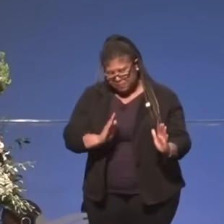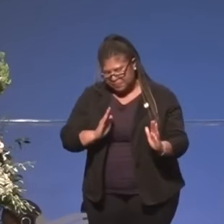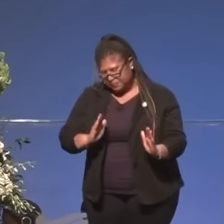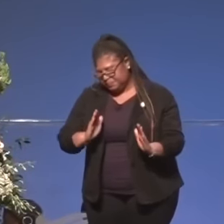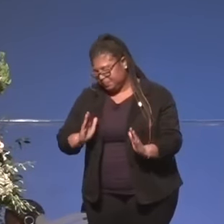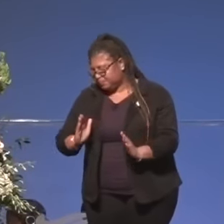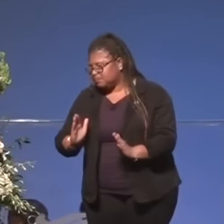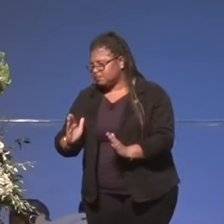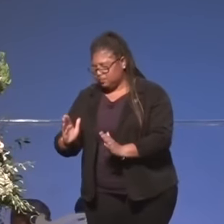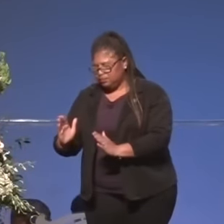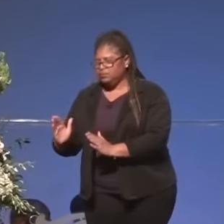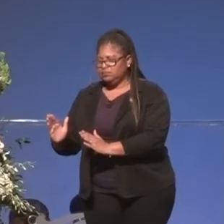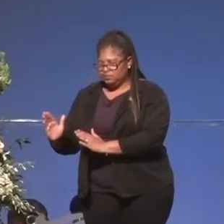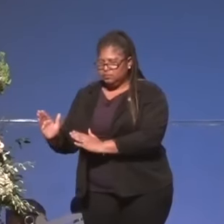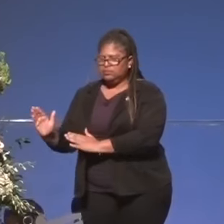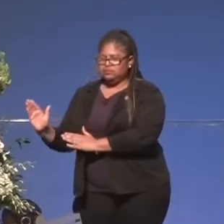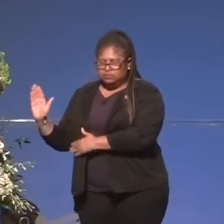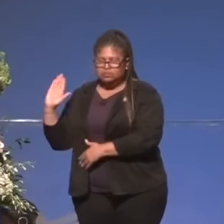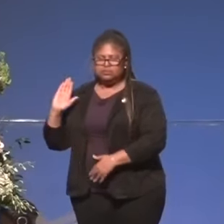prepared.